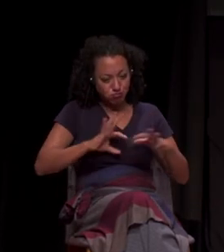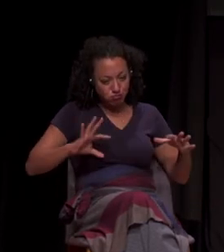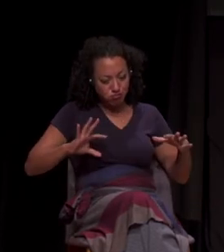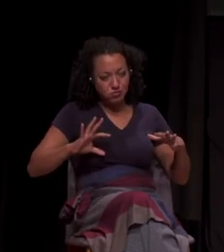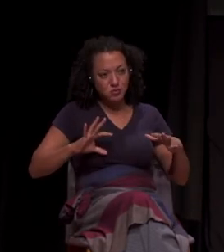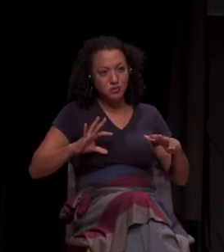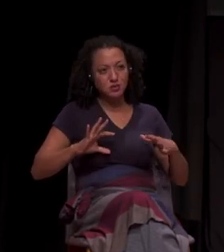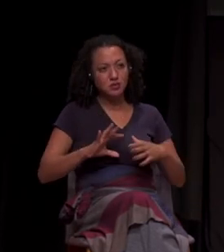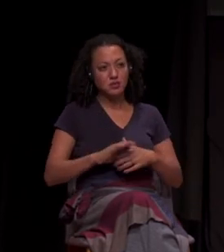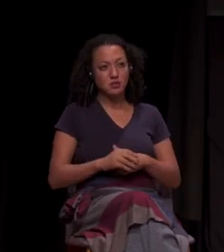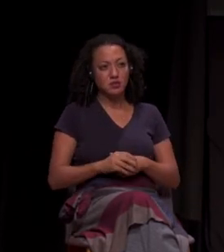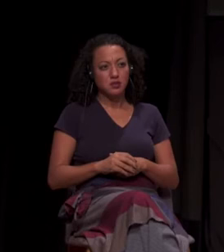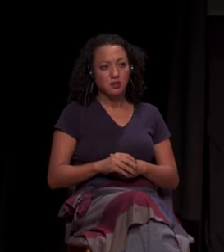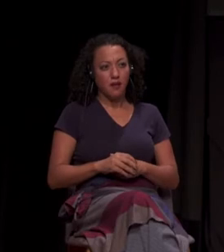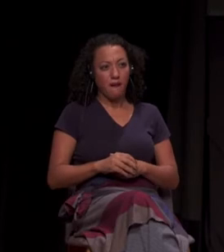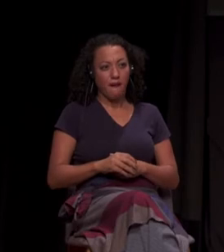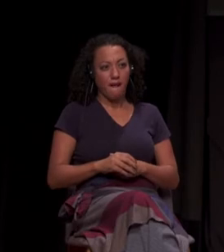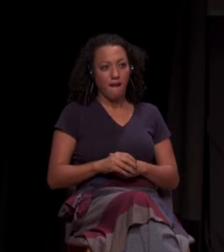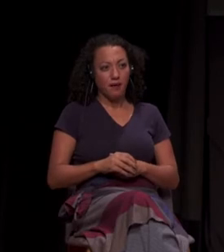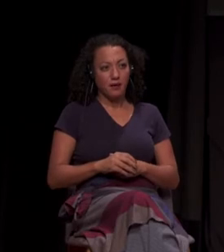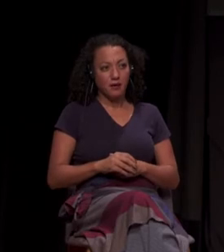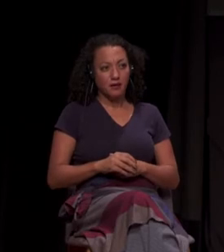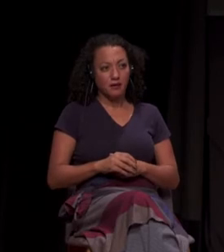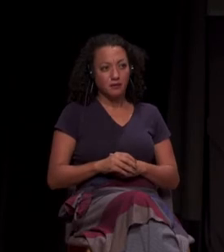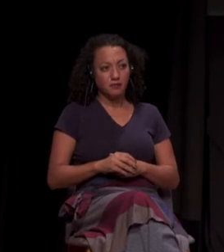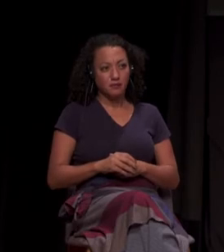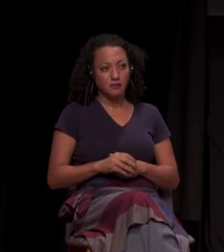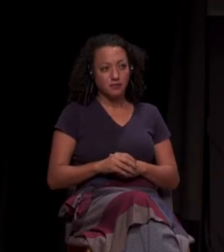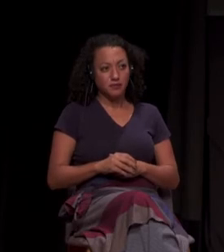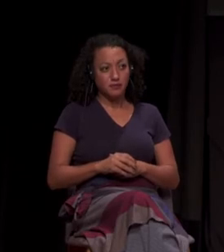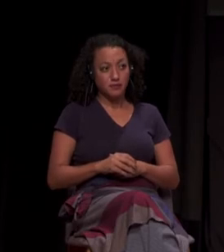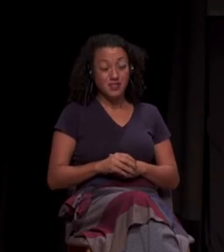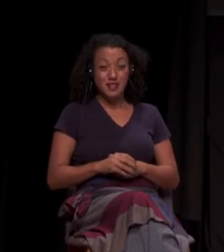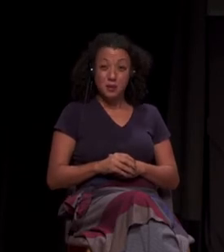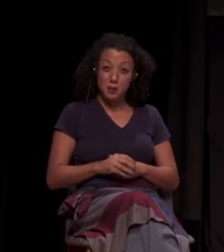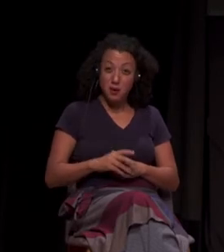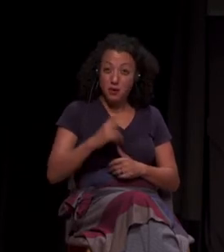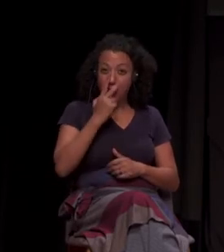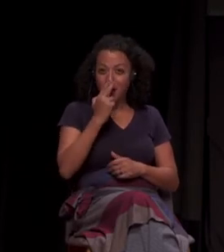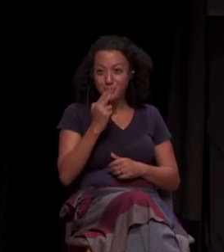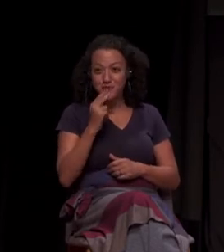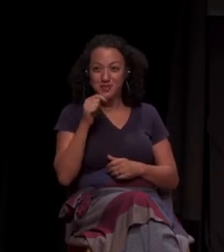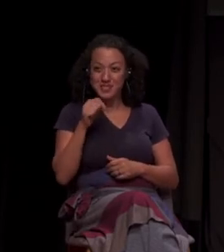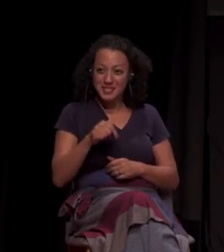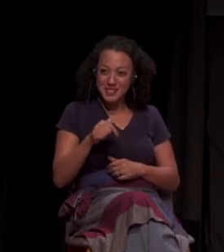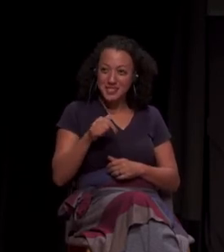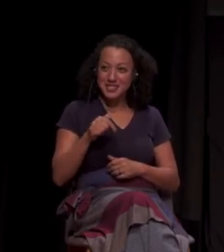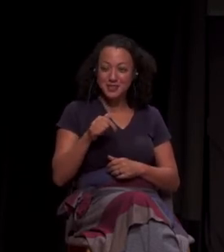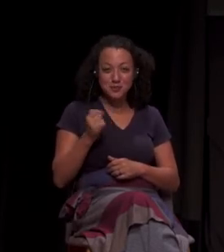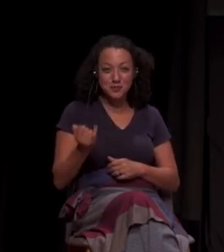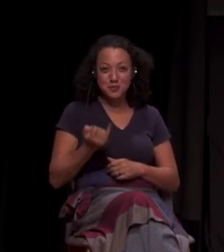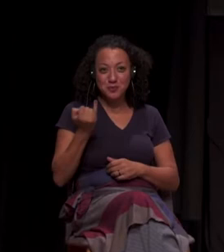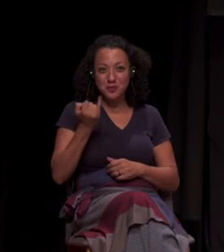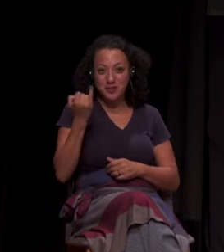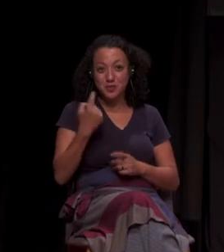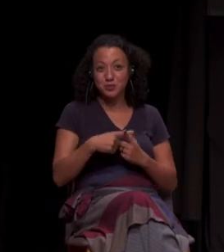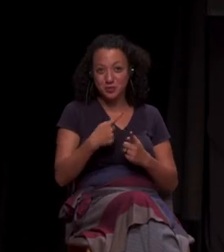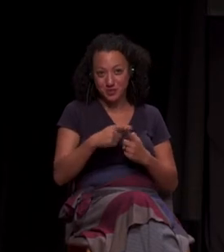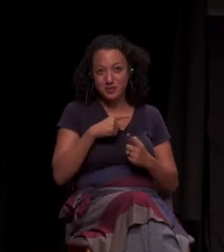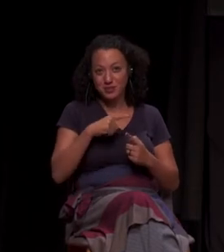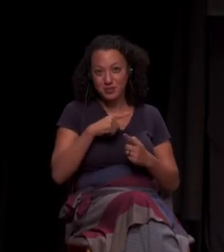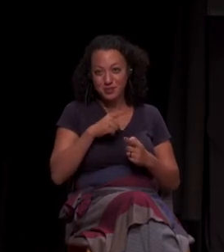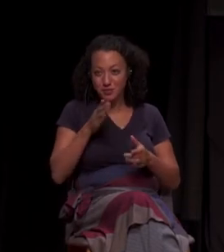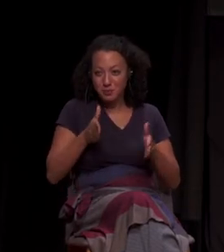it's been a very important part of post-colonial, but also